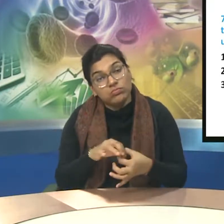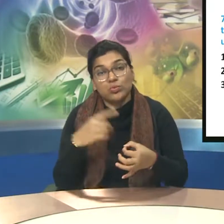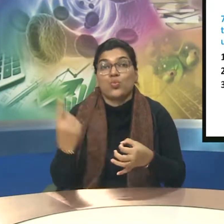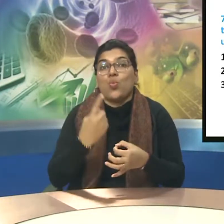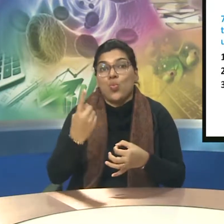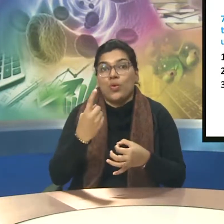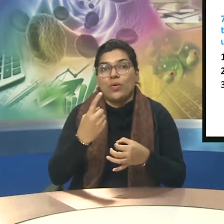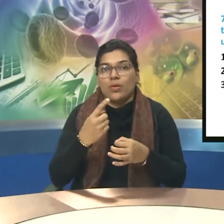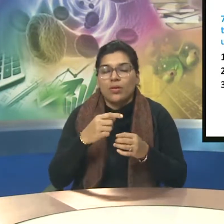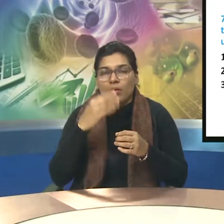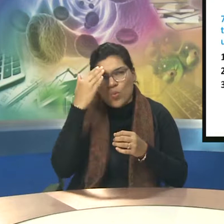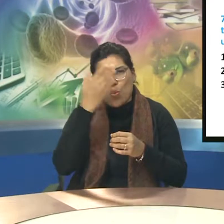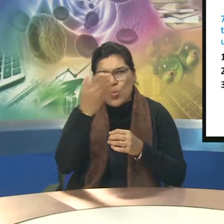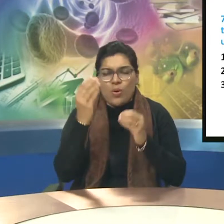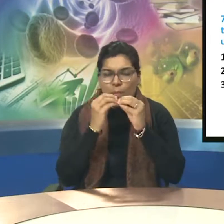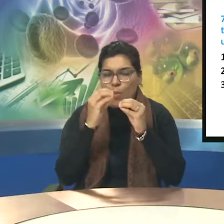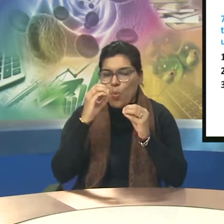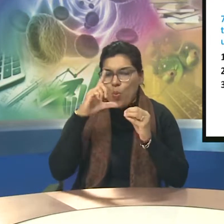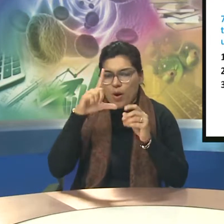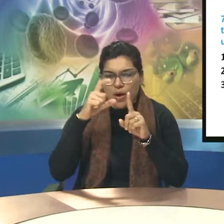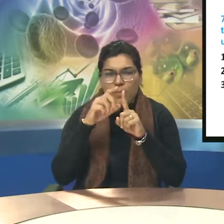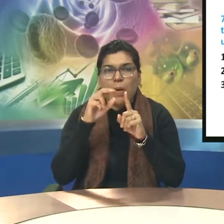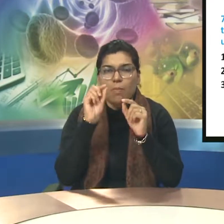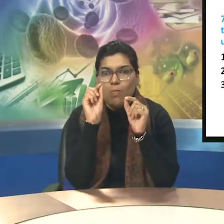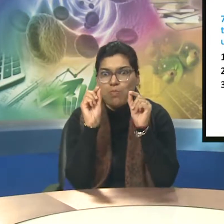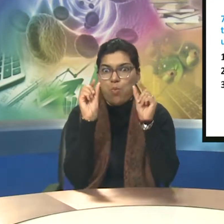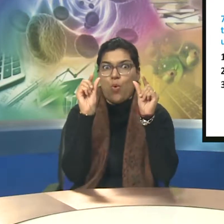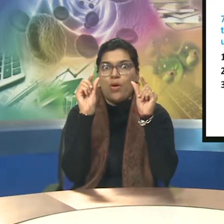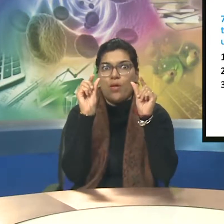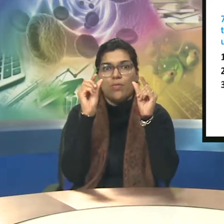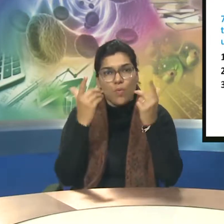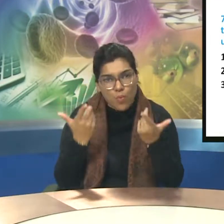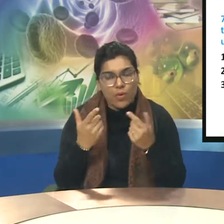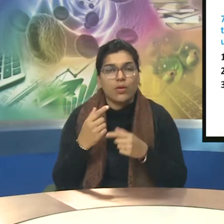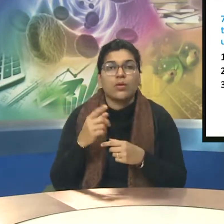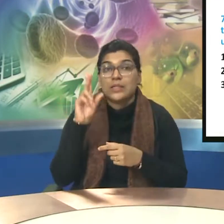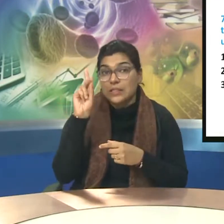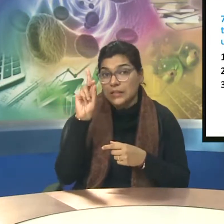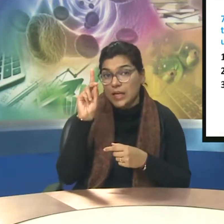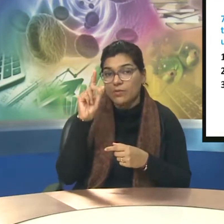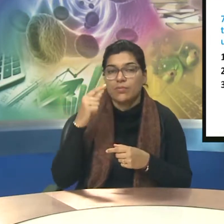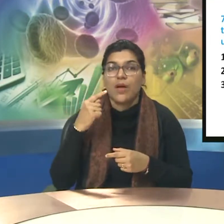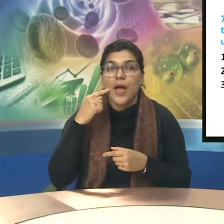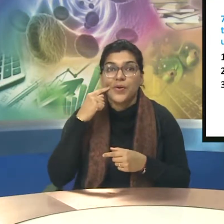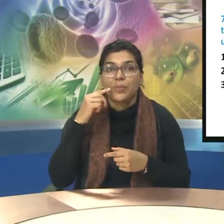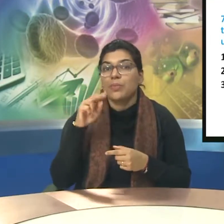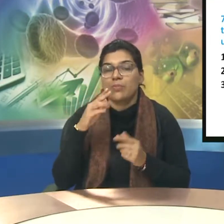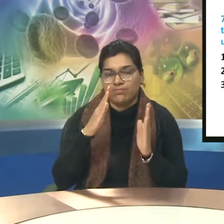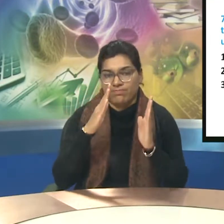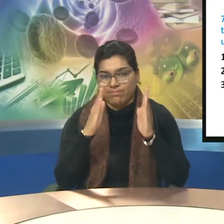to format the text style bold, italic and underline.